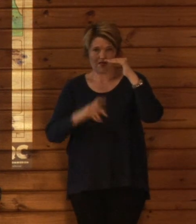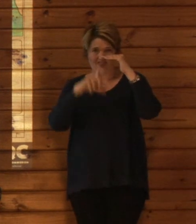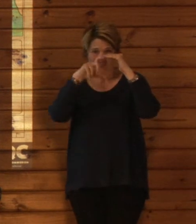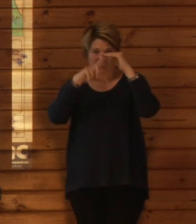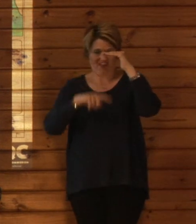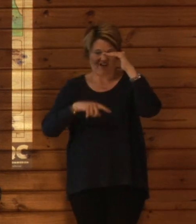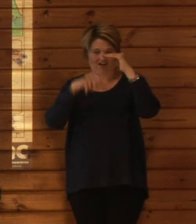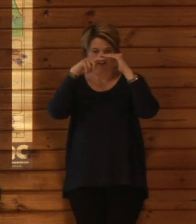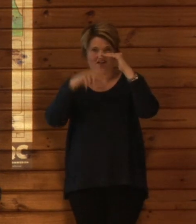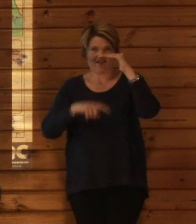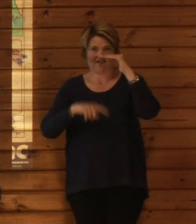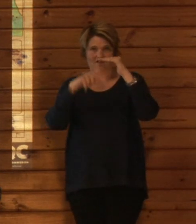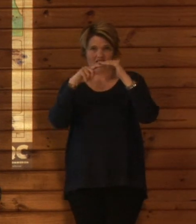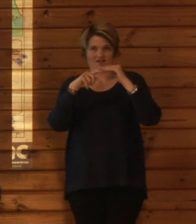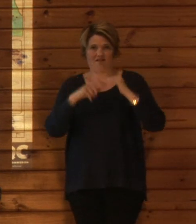surface.